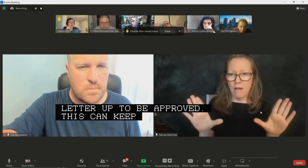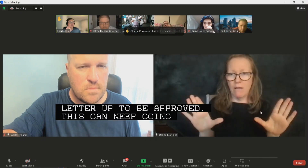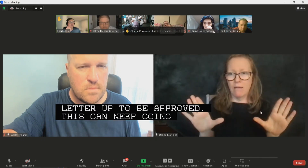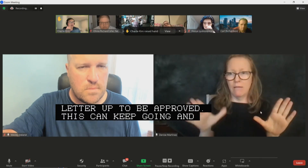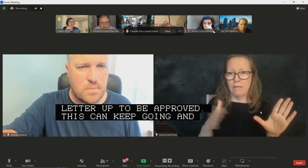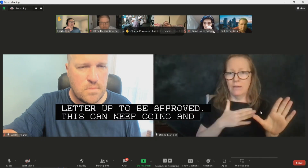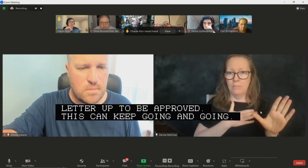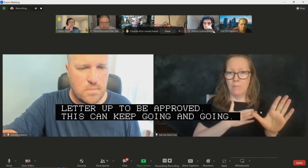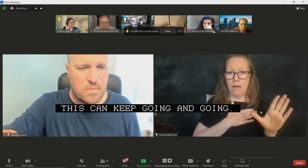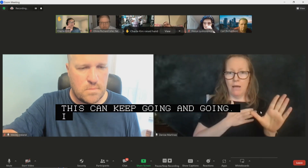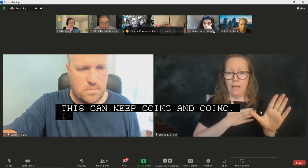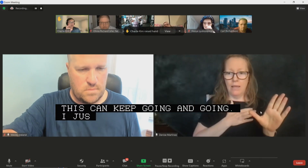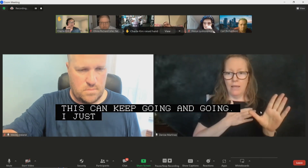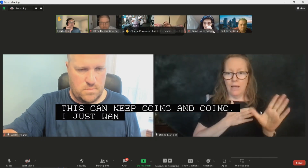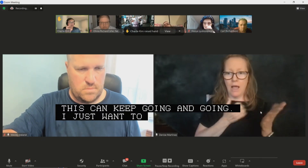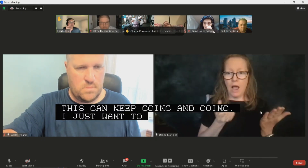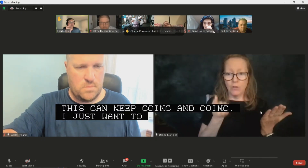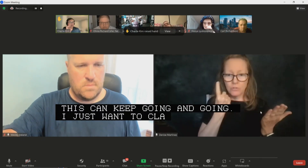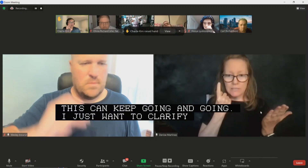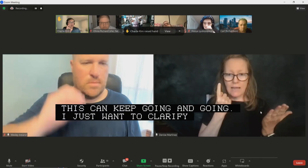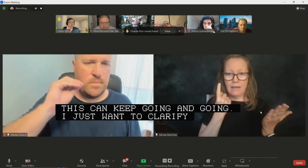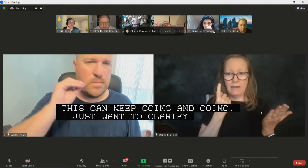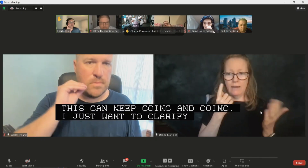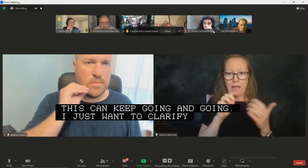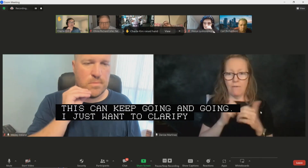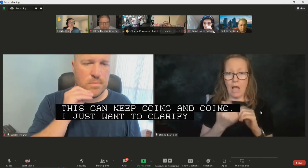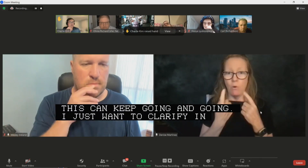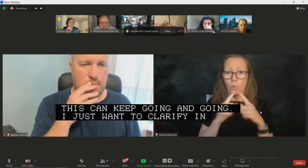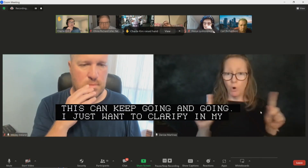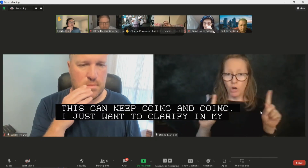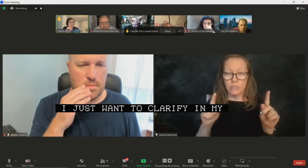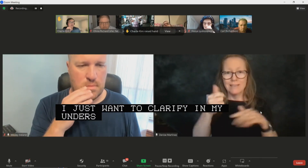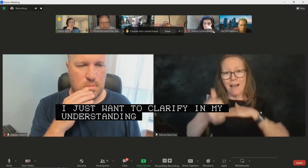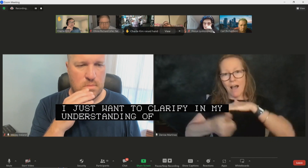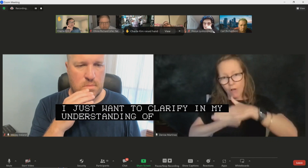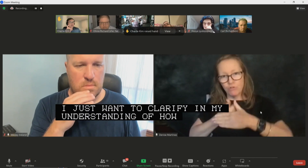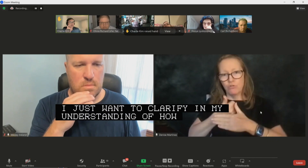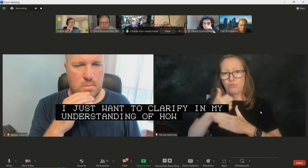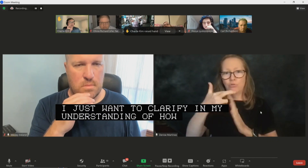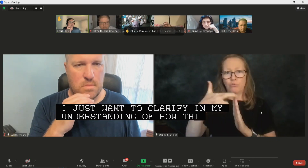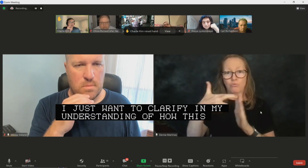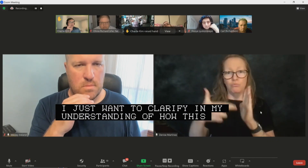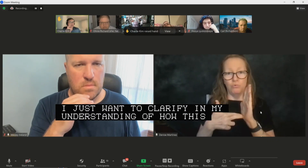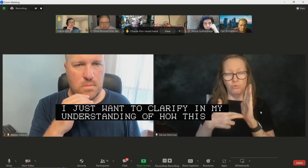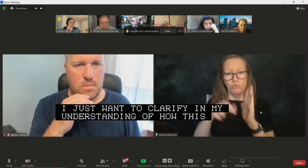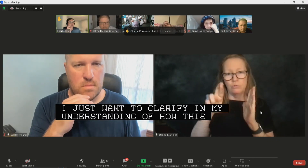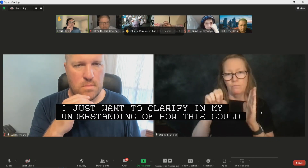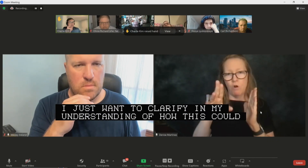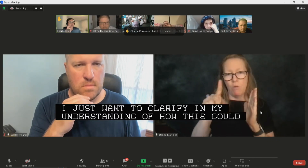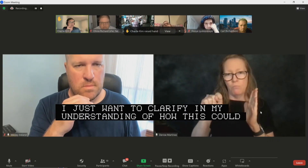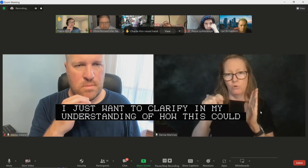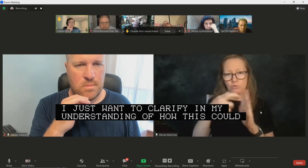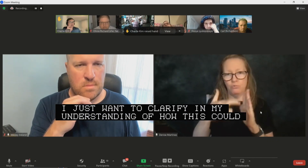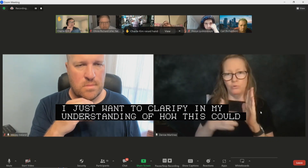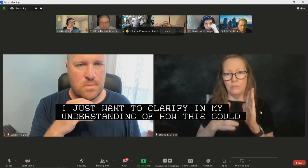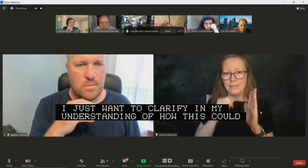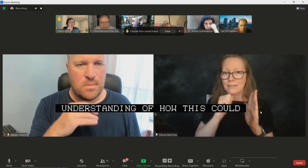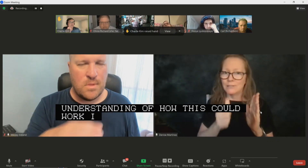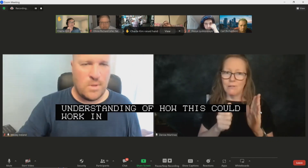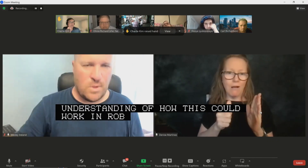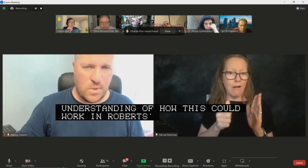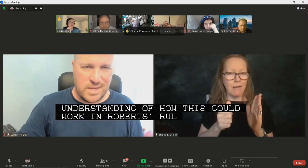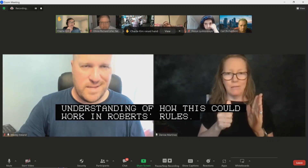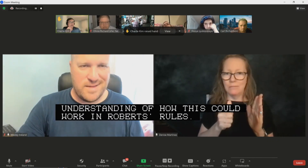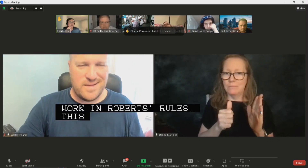my understanding of how this could work in Robert's rules, that this isn't a binary thing. I believe this doesn't go